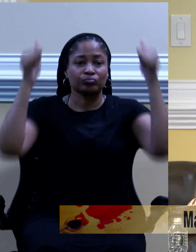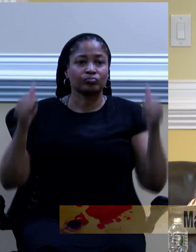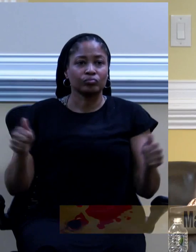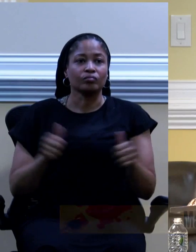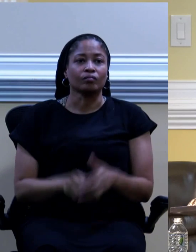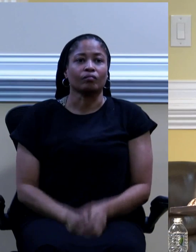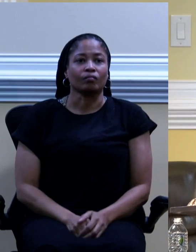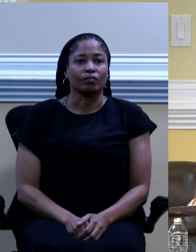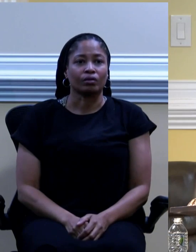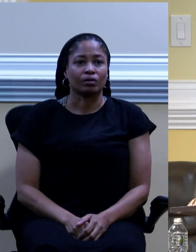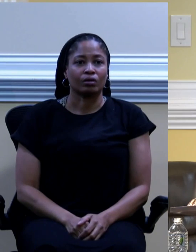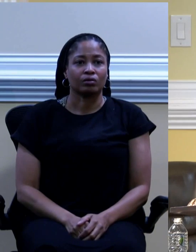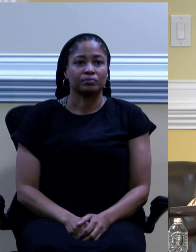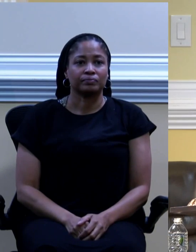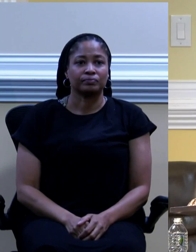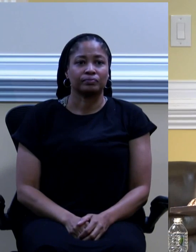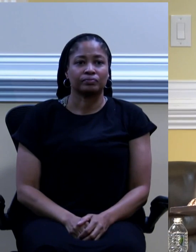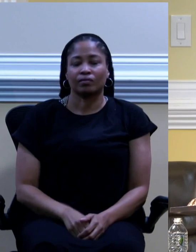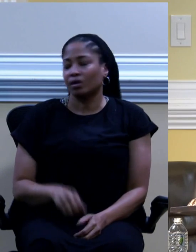We're going to look at it.